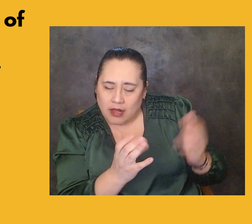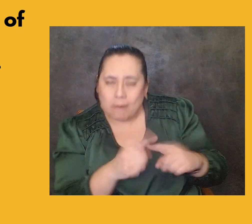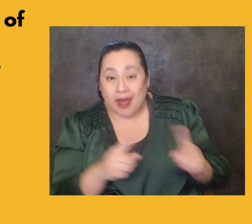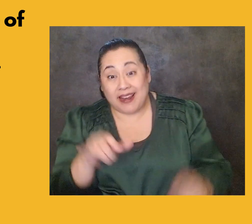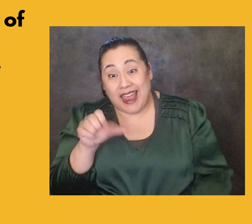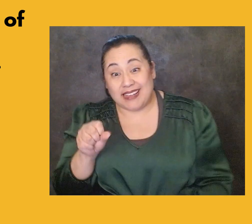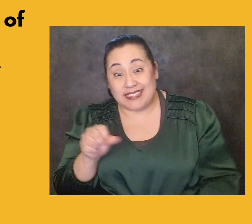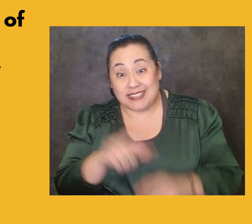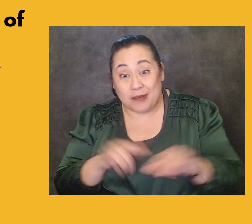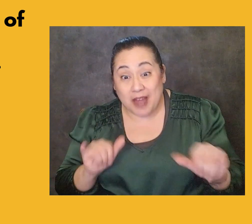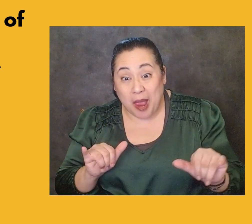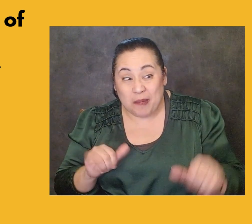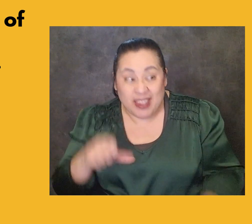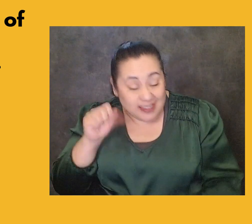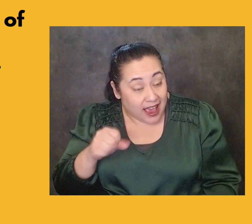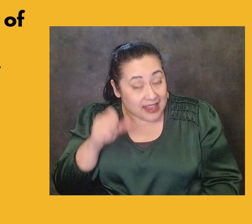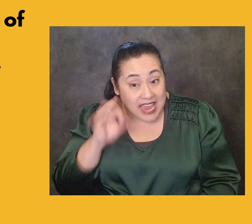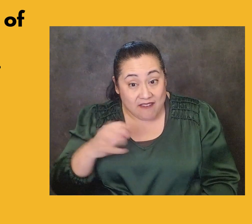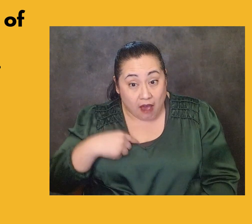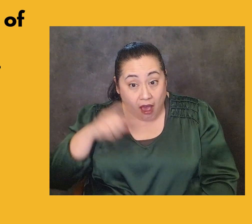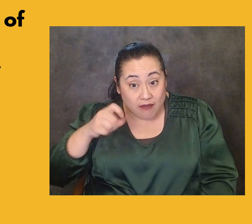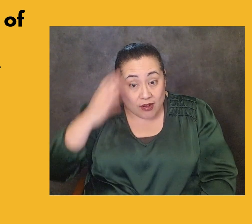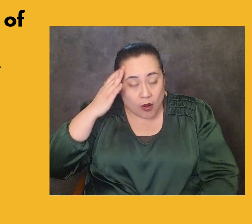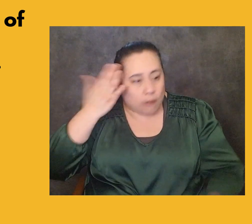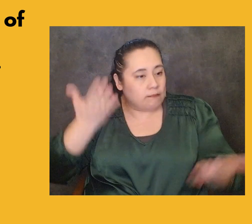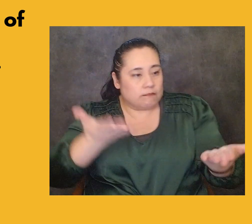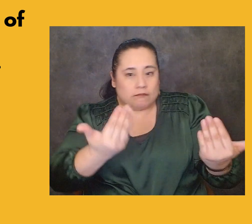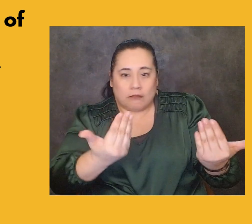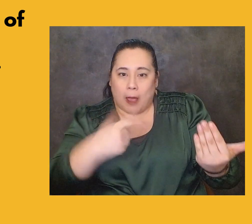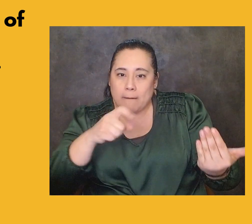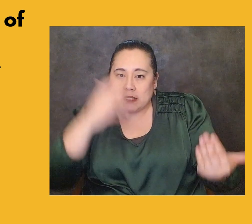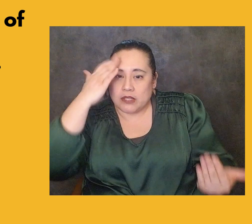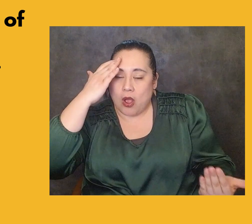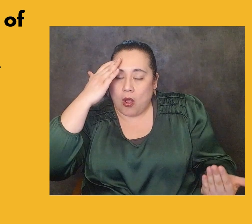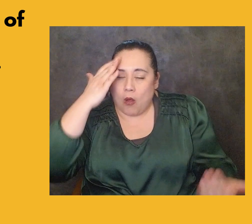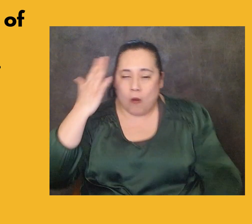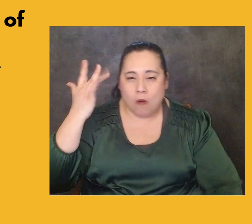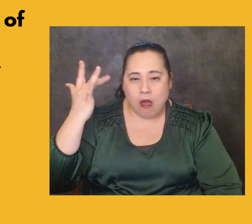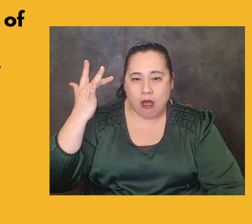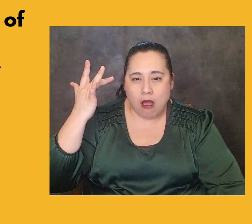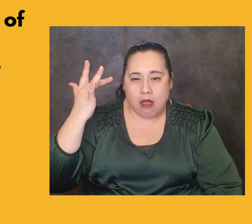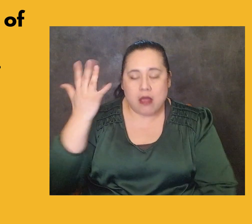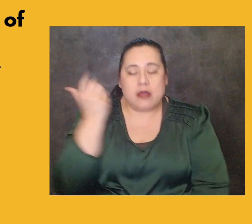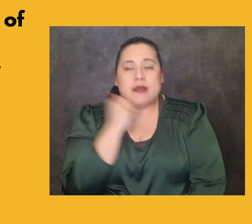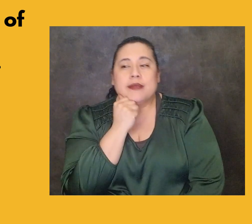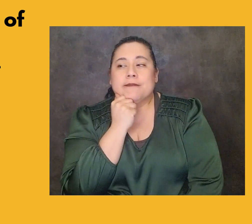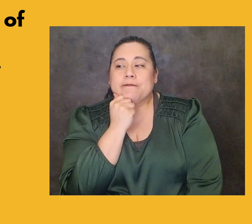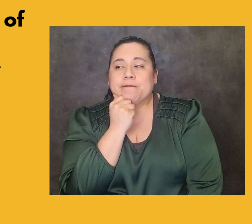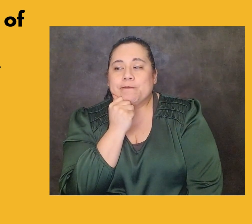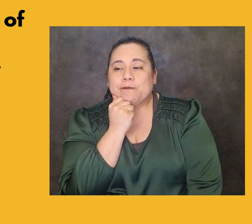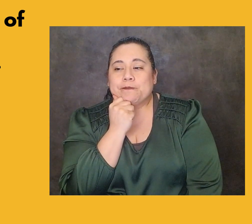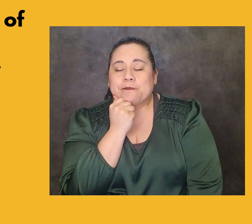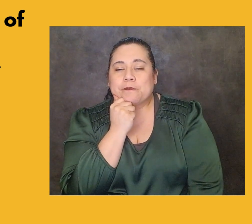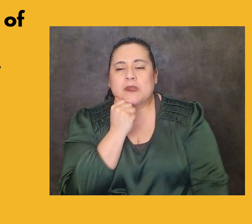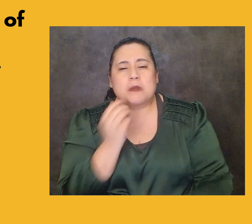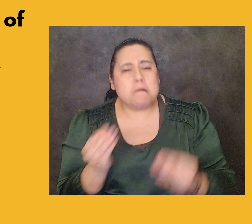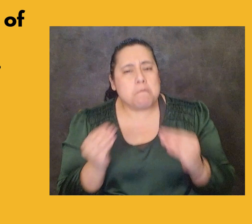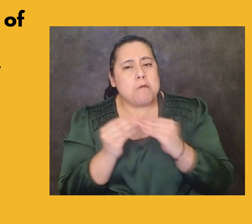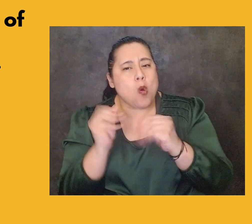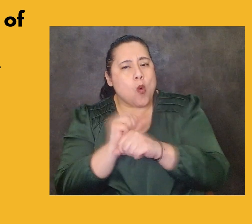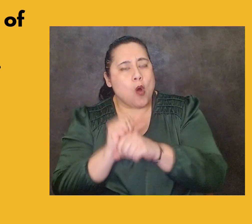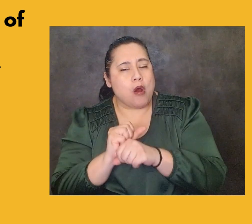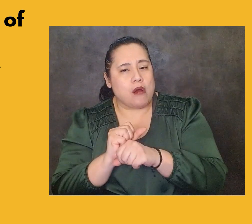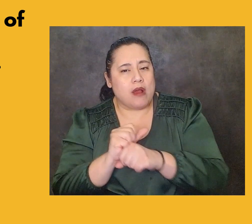yes, at the same time, if I have to know it, let me know. Why am I saying this? Because there's more work